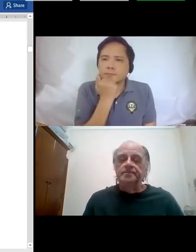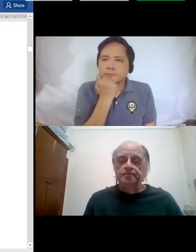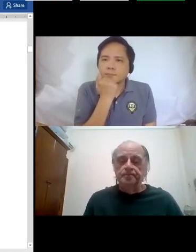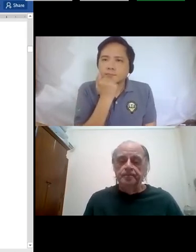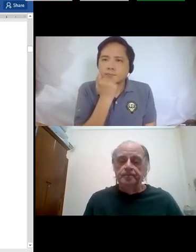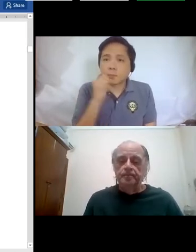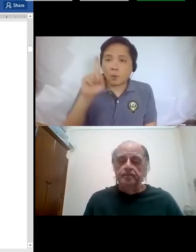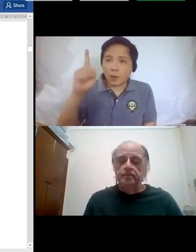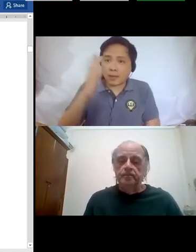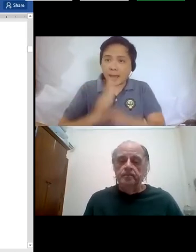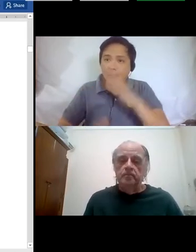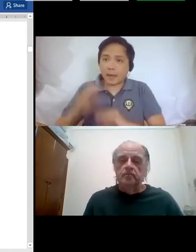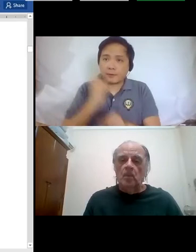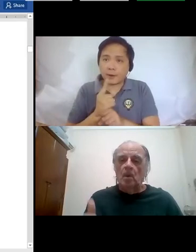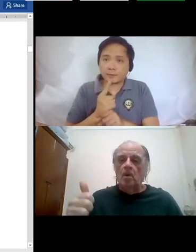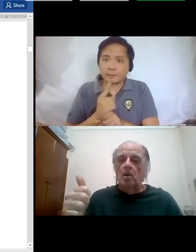one-handed.